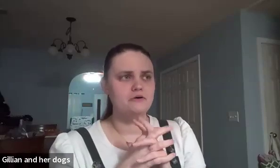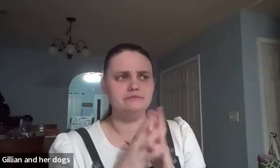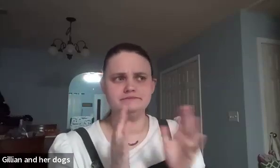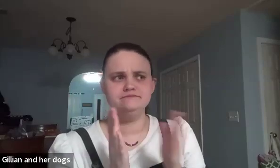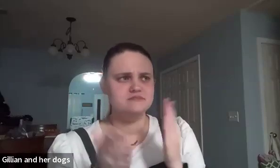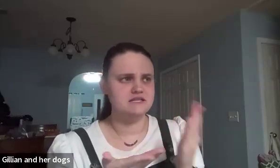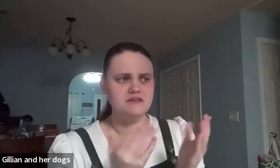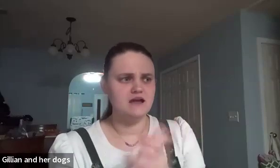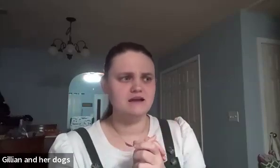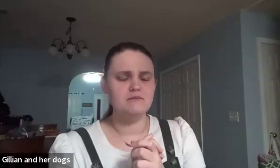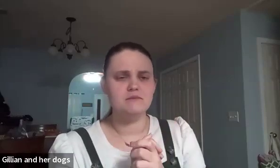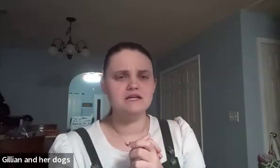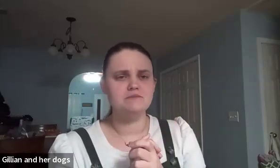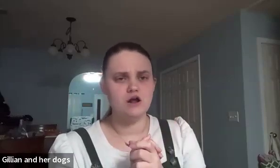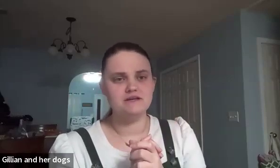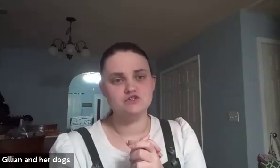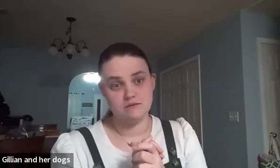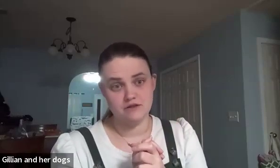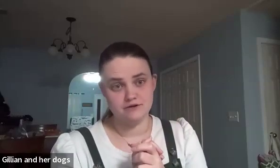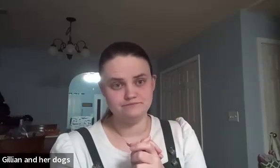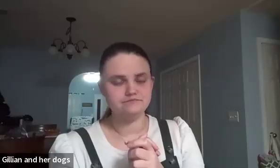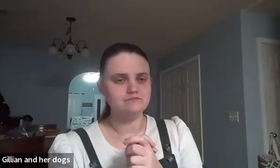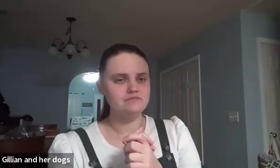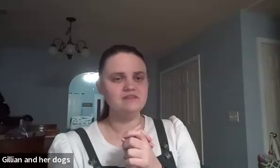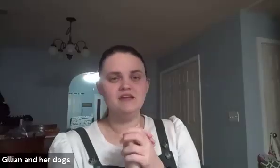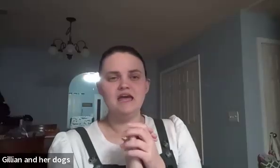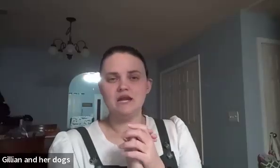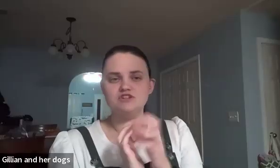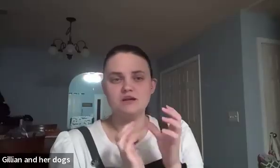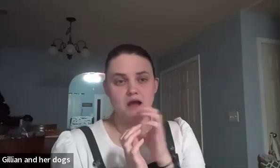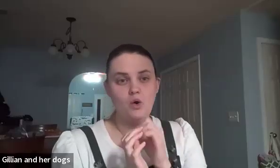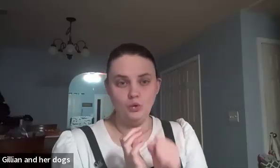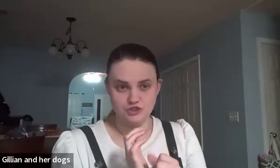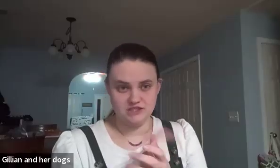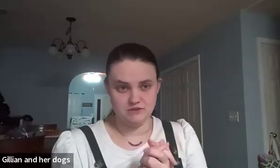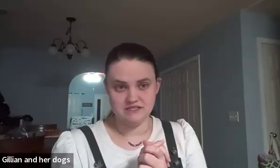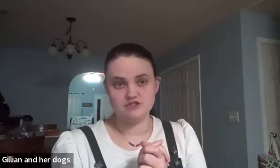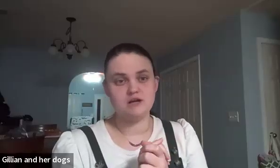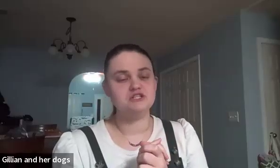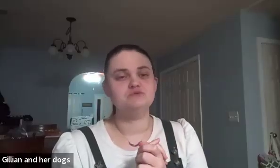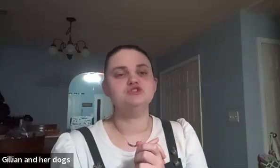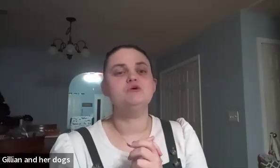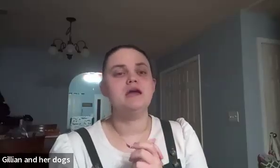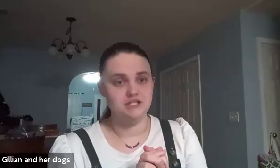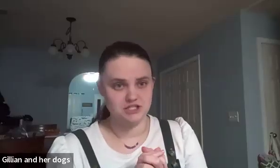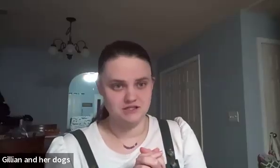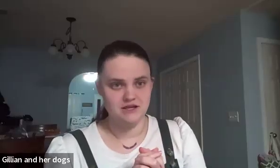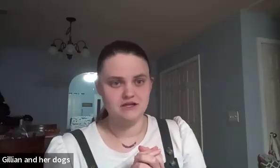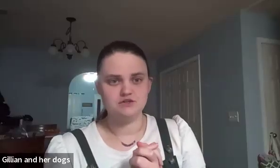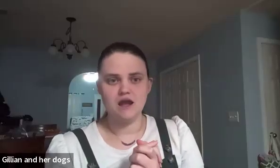about something, and I remember he brought up his grandmother. And he was talking about how old she was. And he was talking about she was so ancient. So I